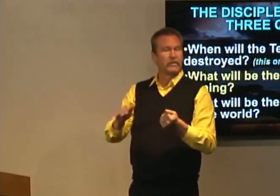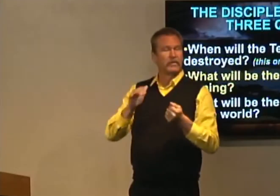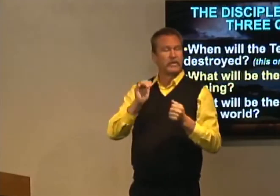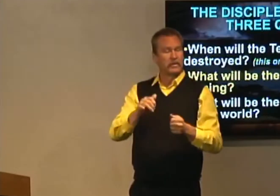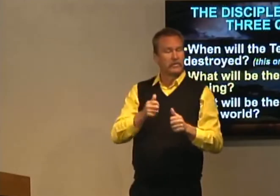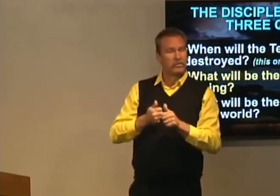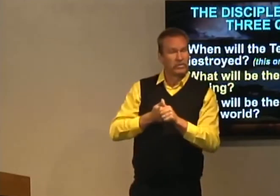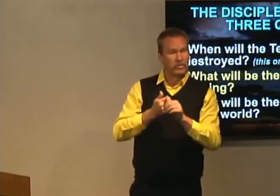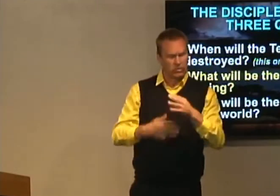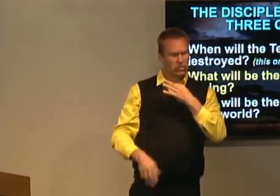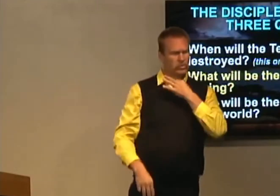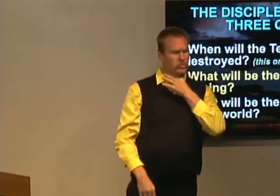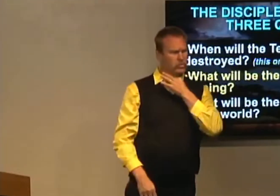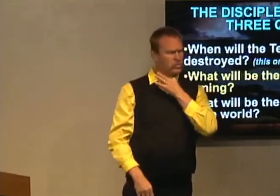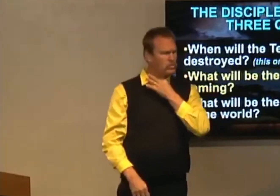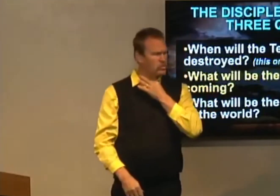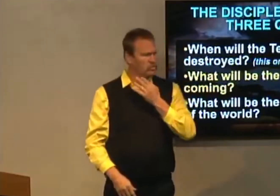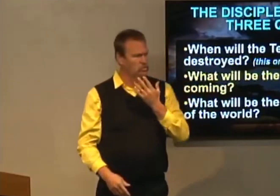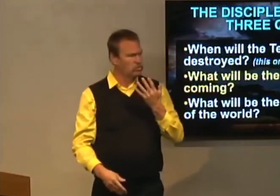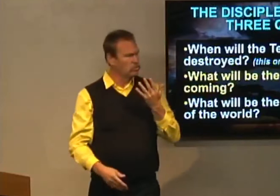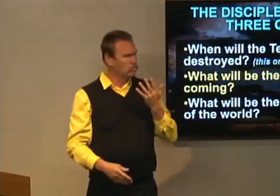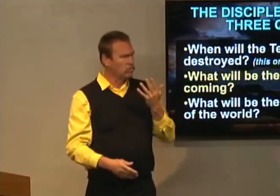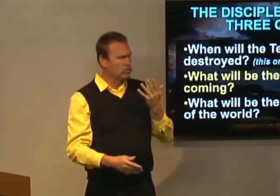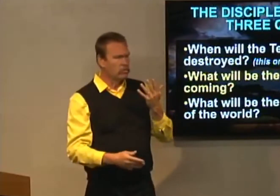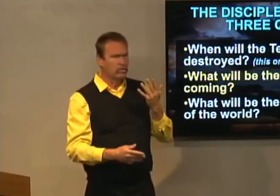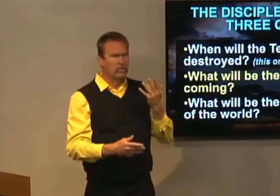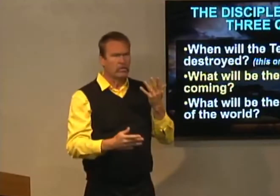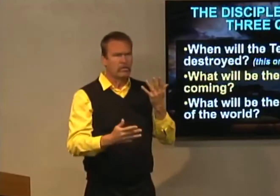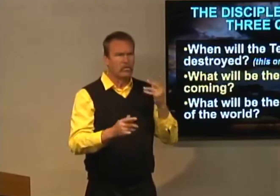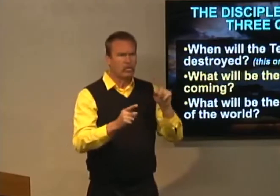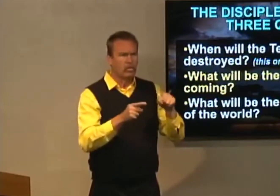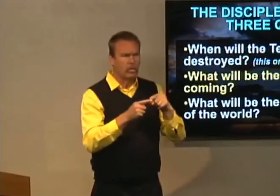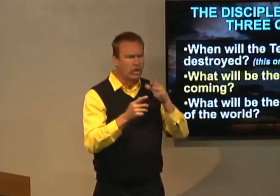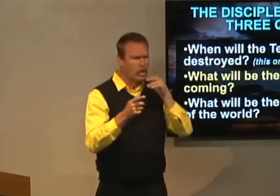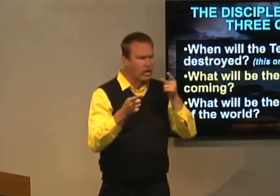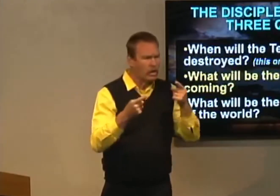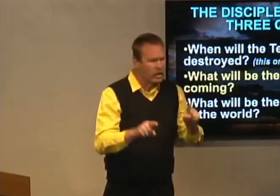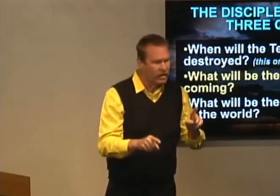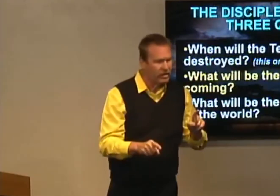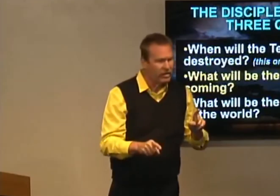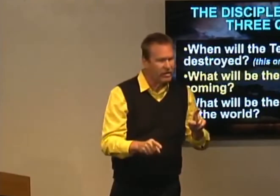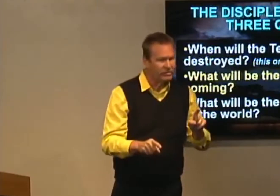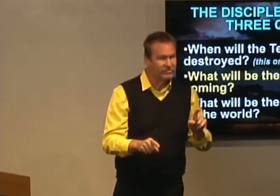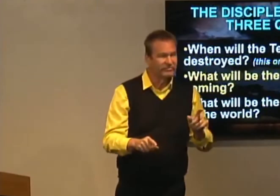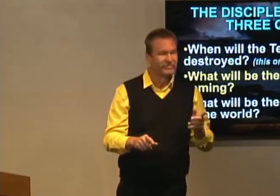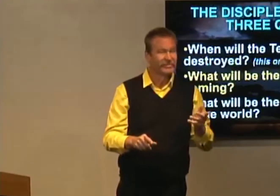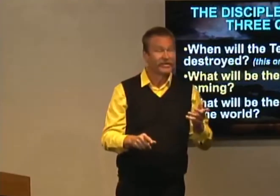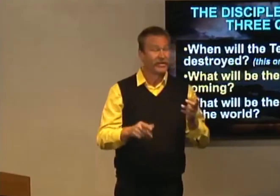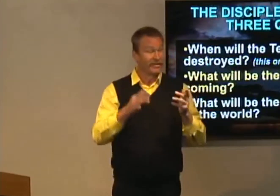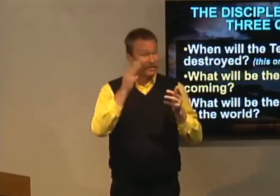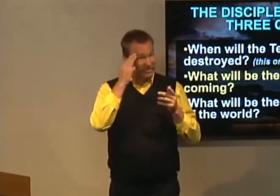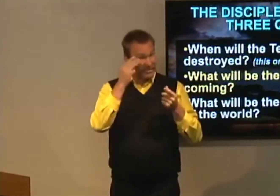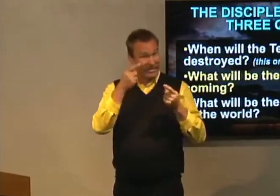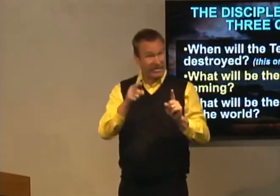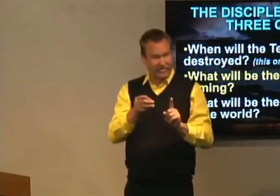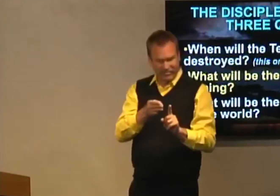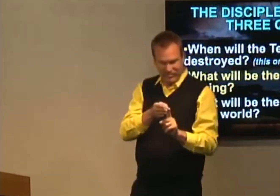earth. And then the disciples were curious, well, what will be the signs of your coming? And